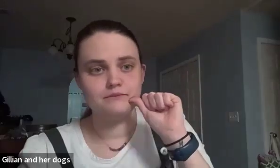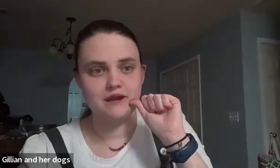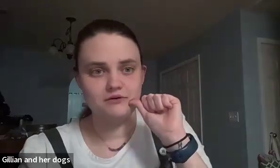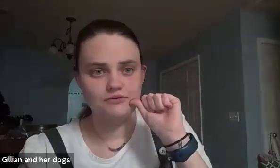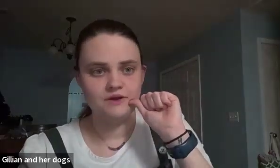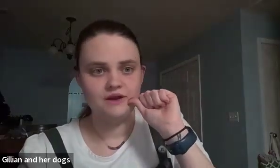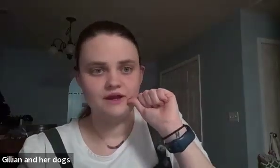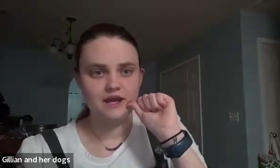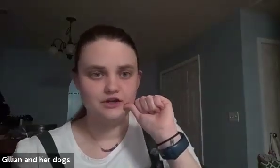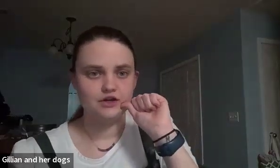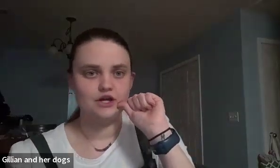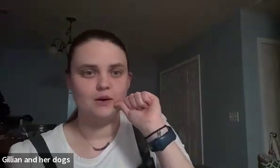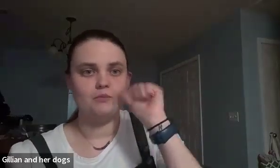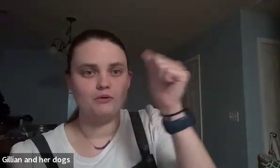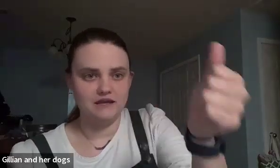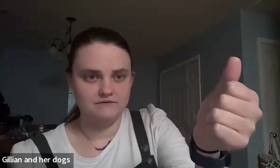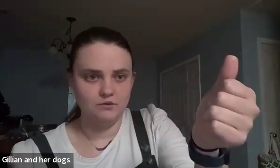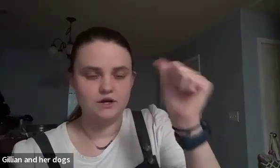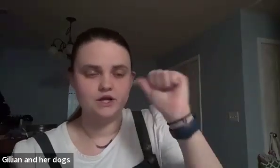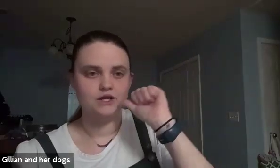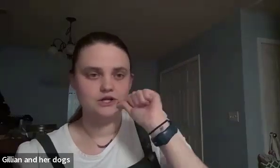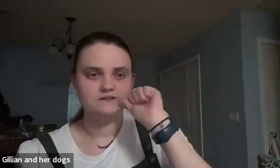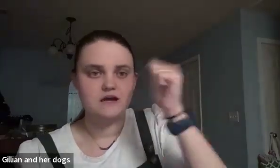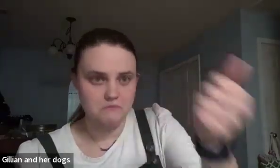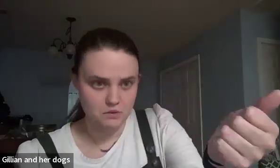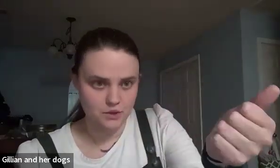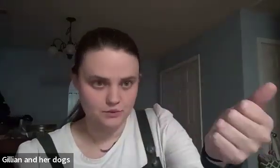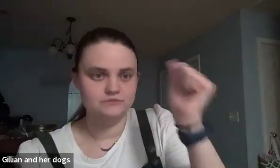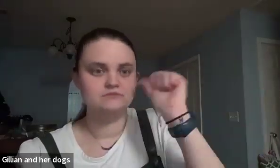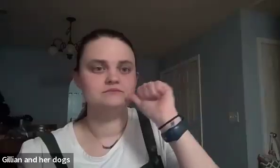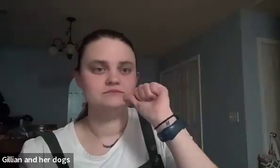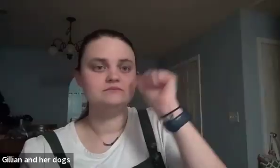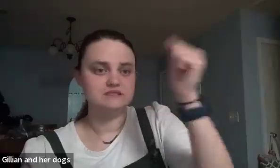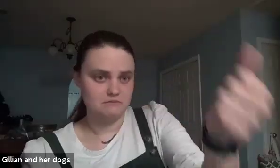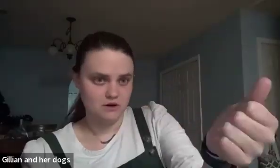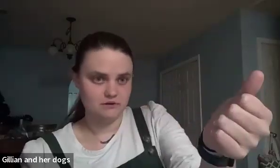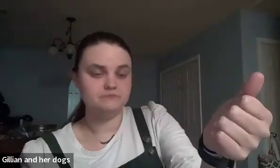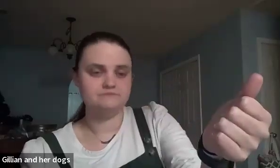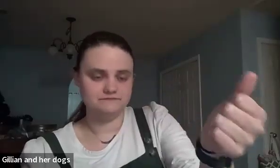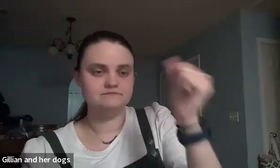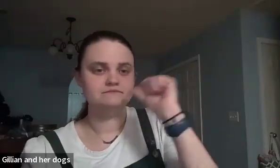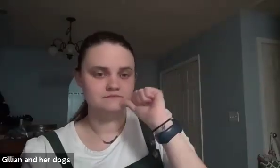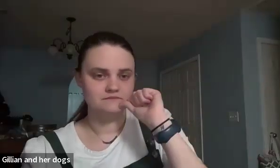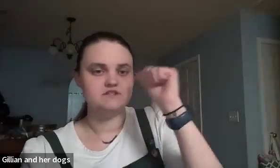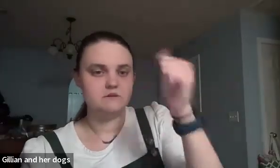of your mouth and you're going to bring it forward. Tomorrow. Tomorrow.